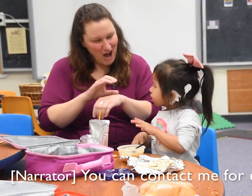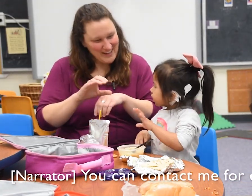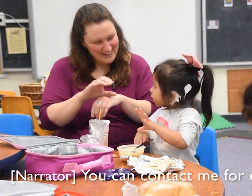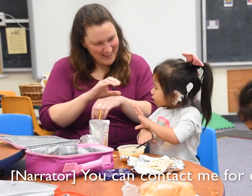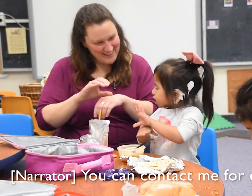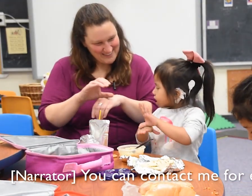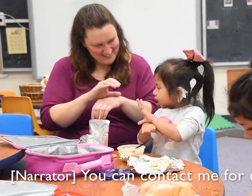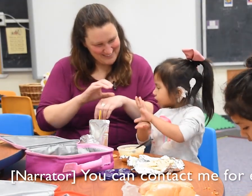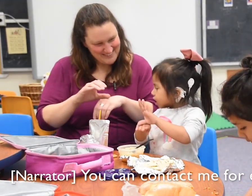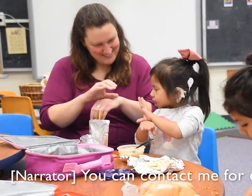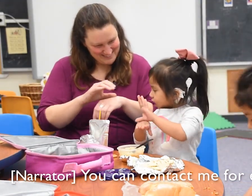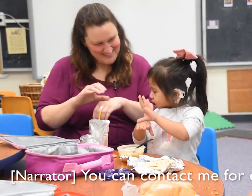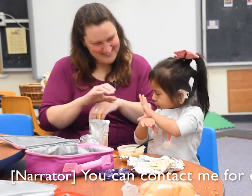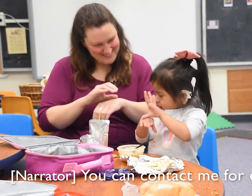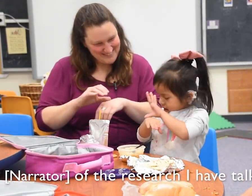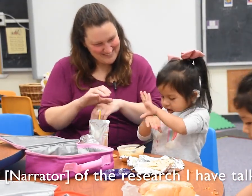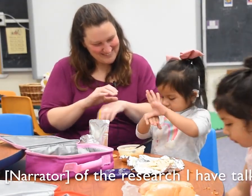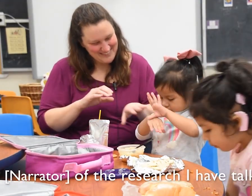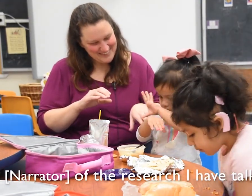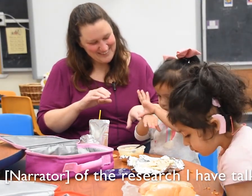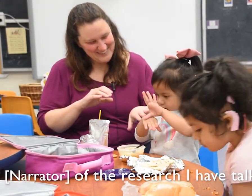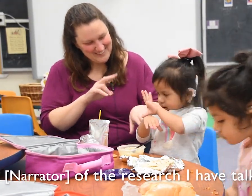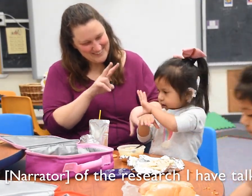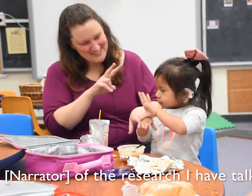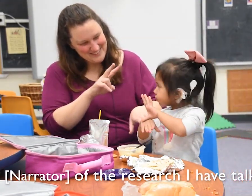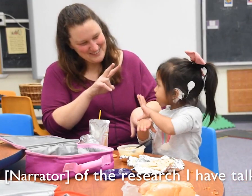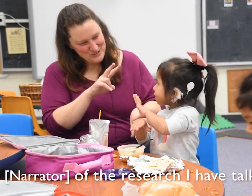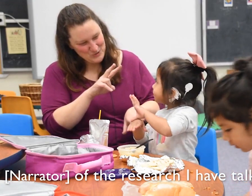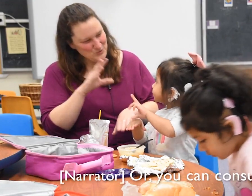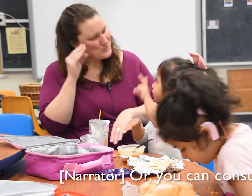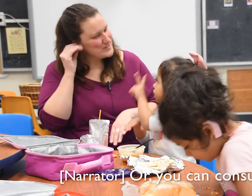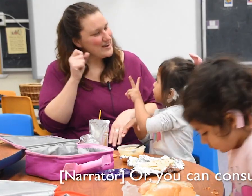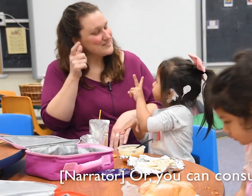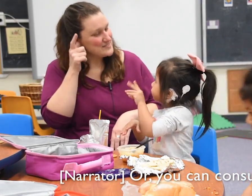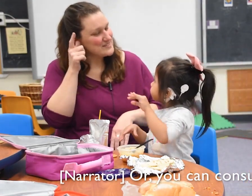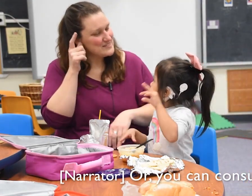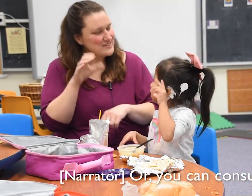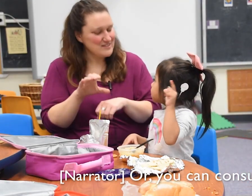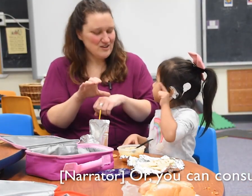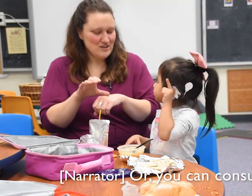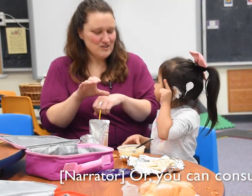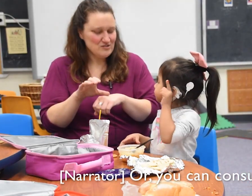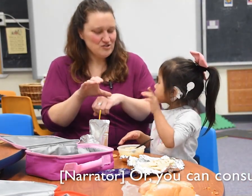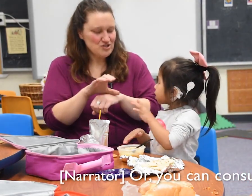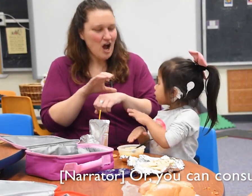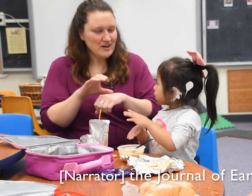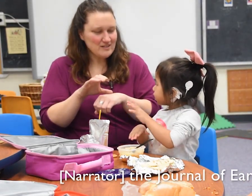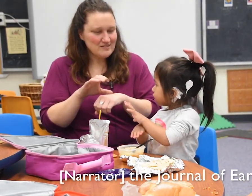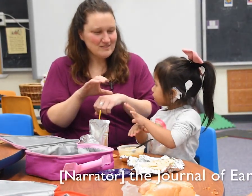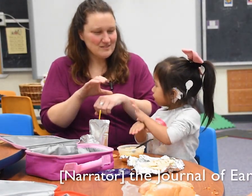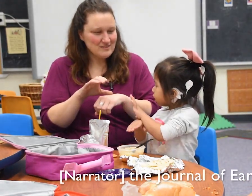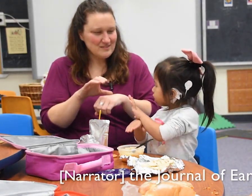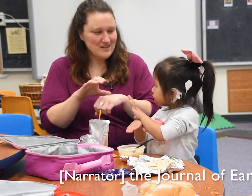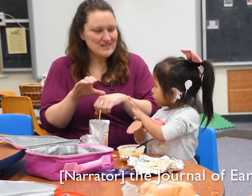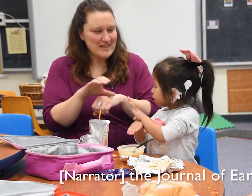can contact me for examples of the research I have talked about, or you can consult the Journal of